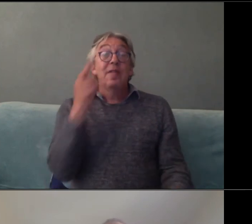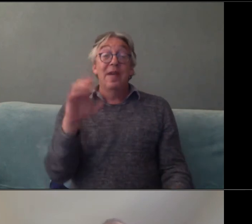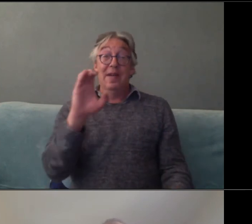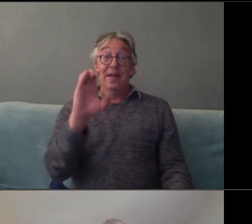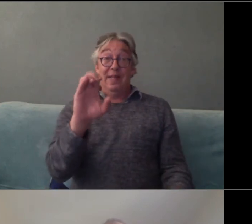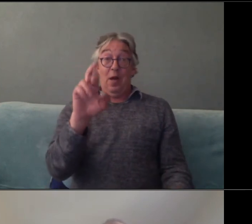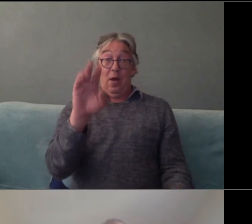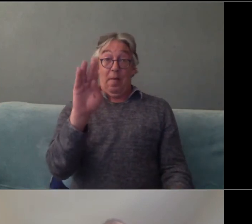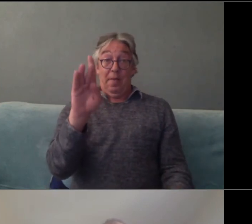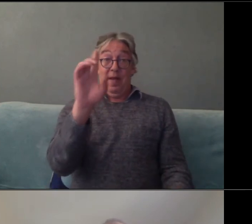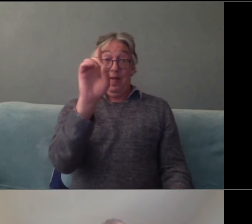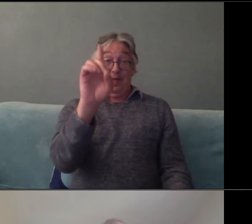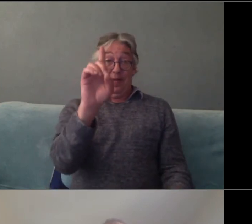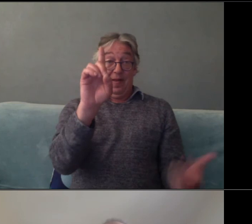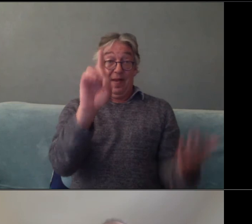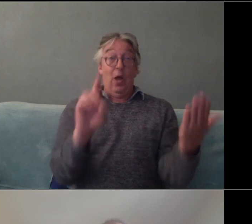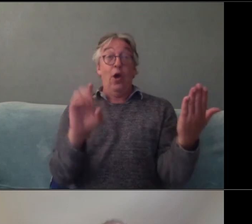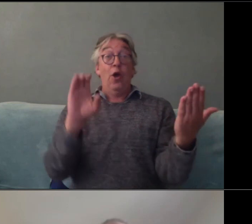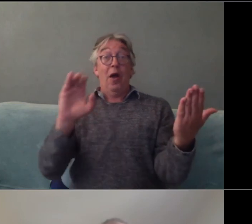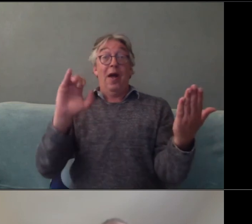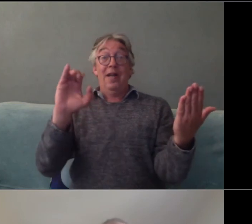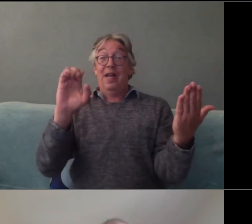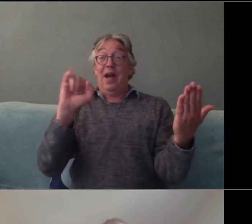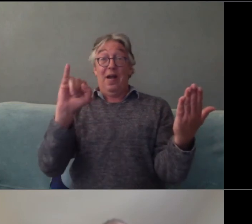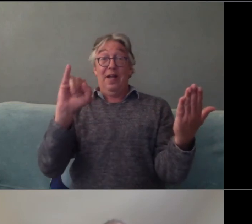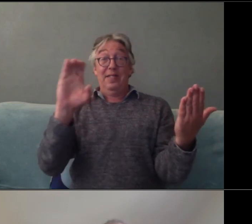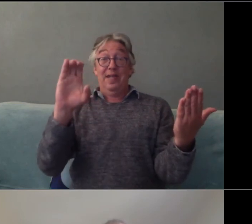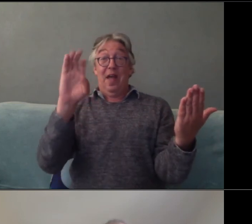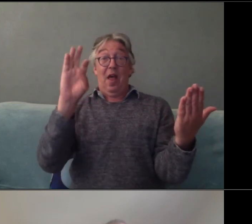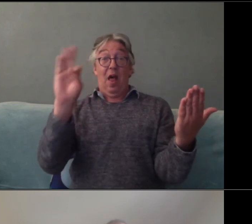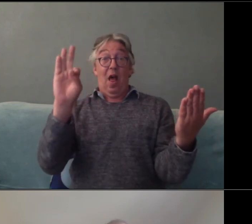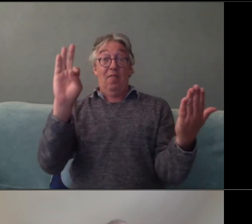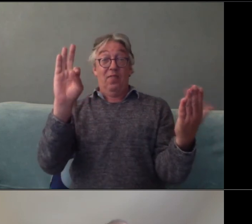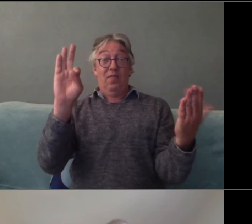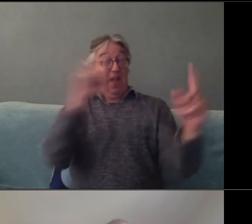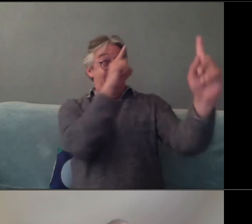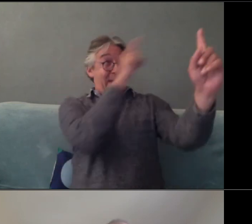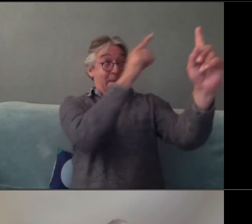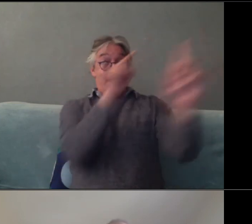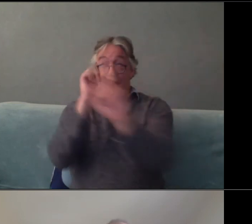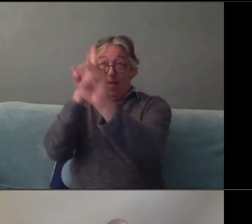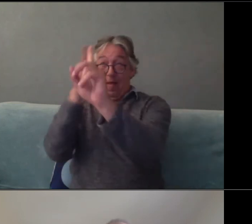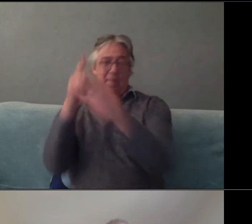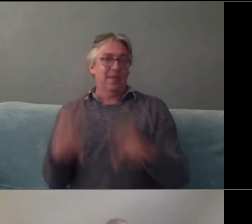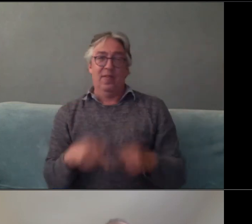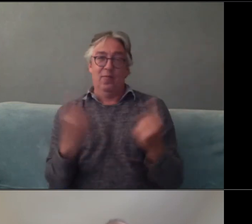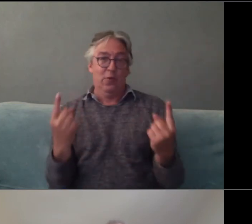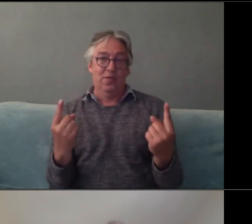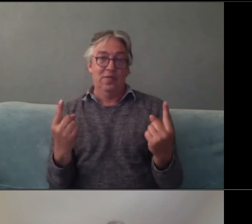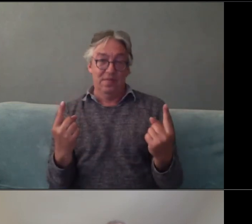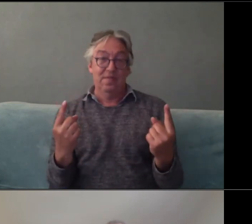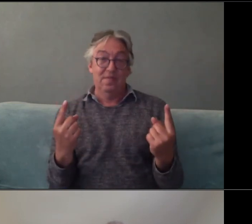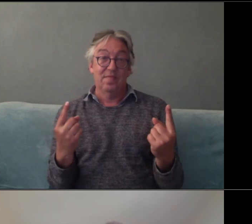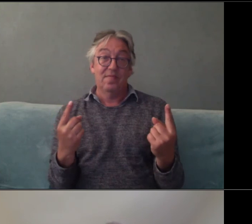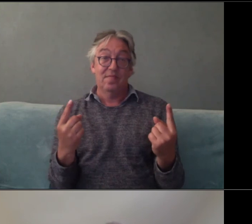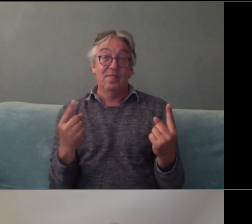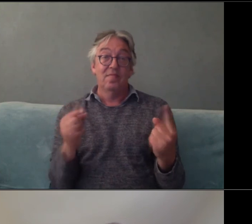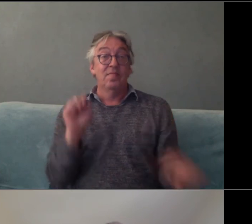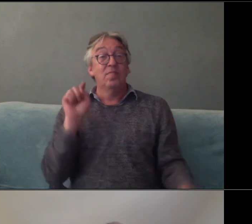the ICF serve very different functions. You know, one is a prescriptive